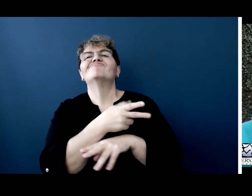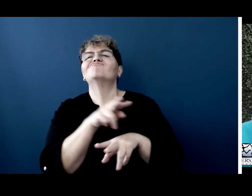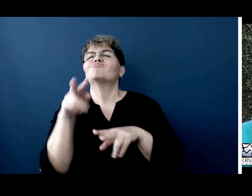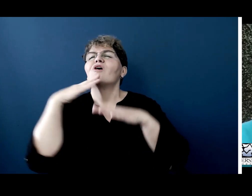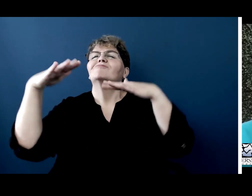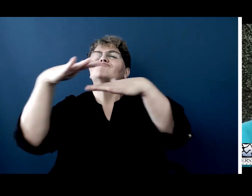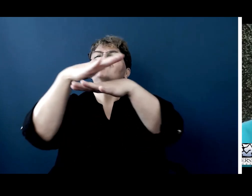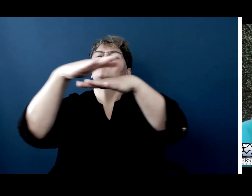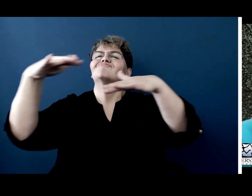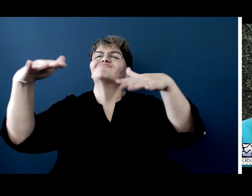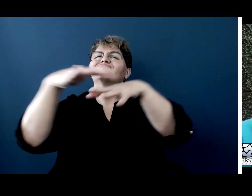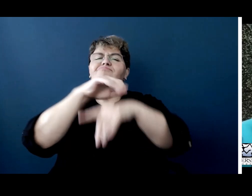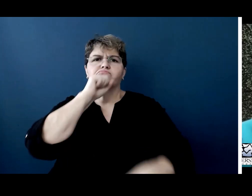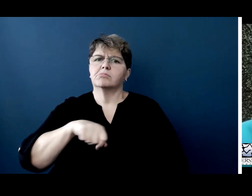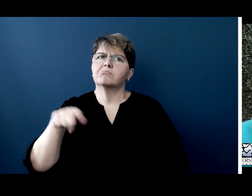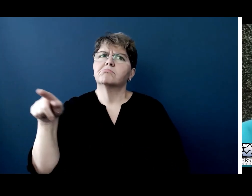dollar store down there. Yeah.